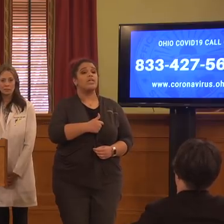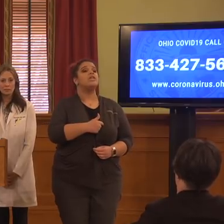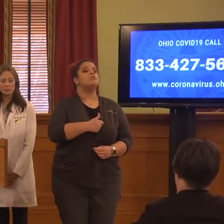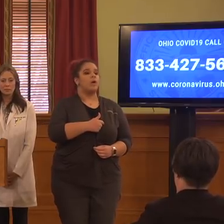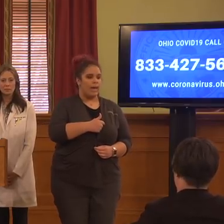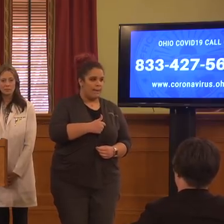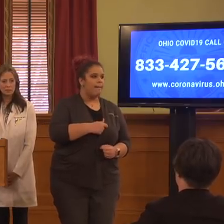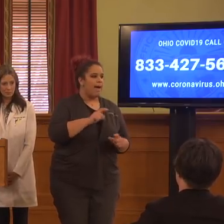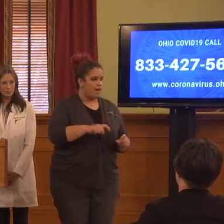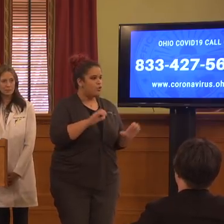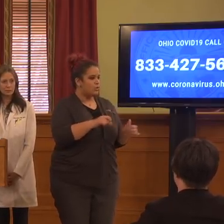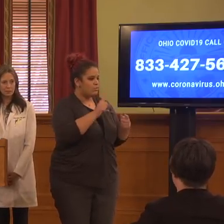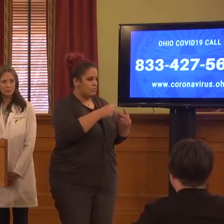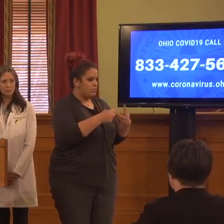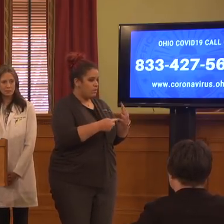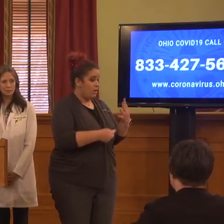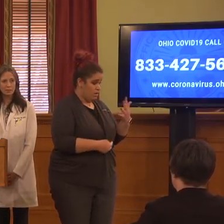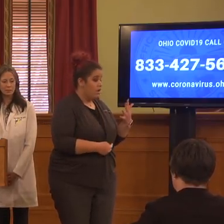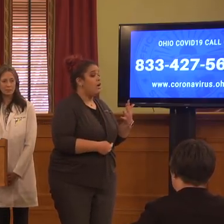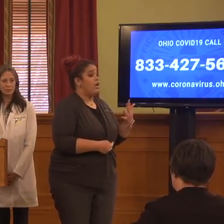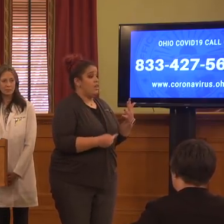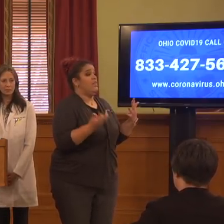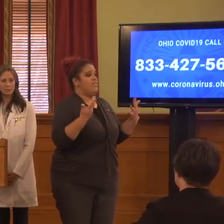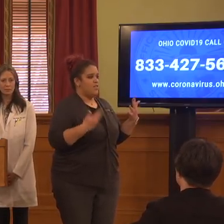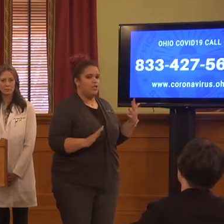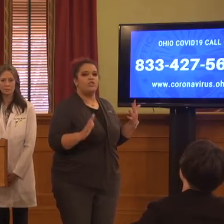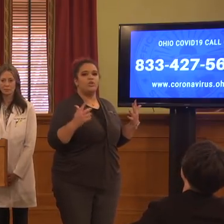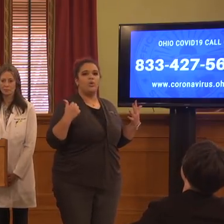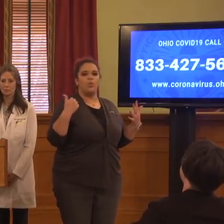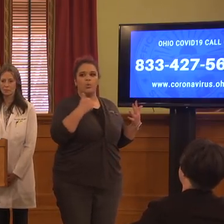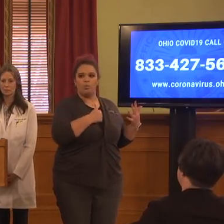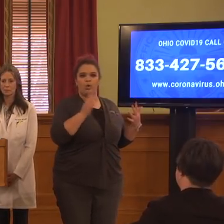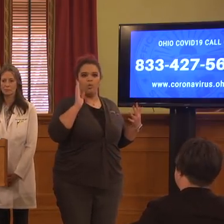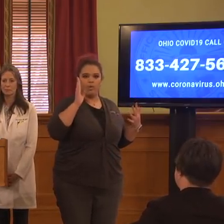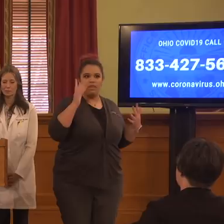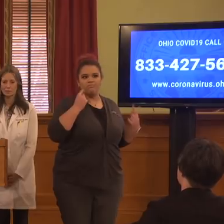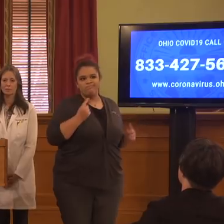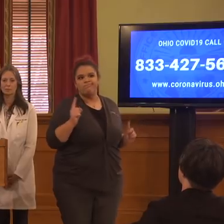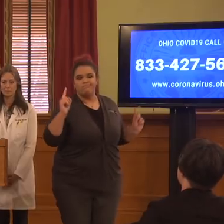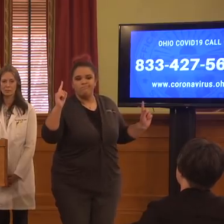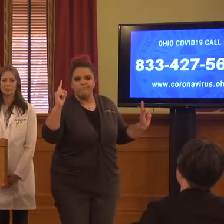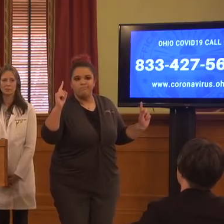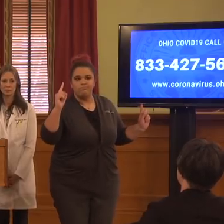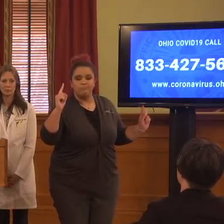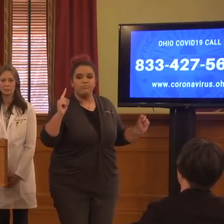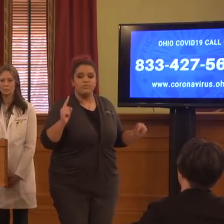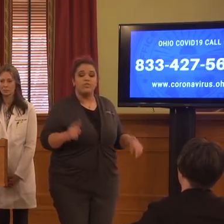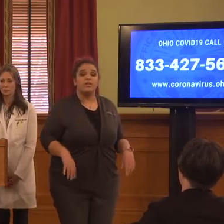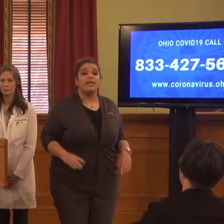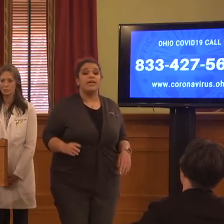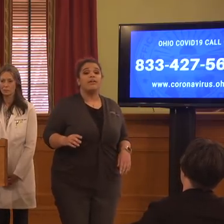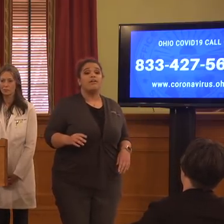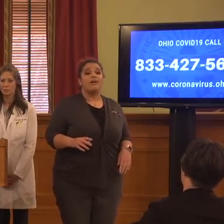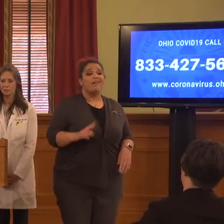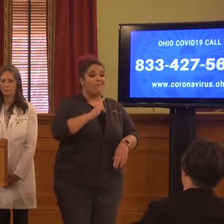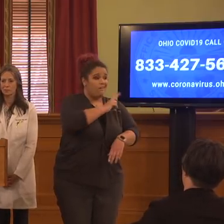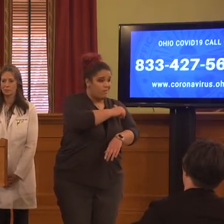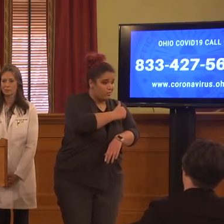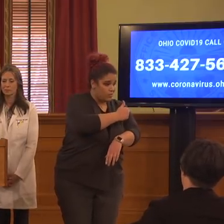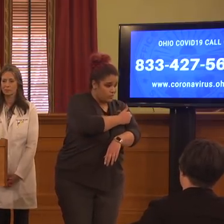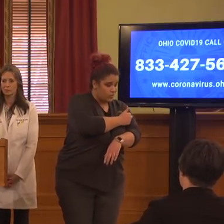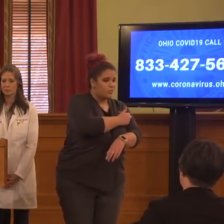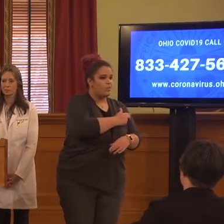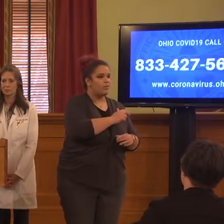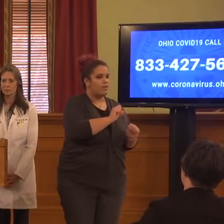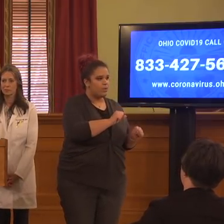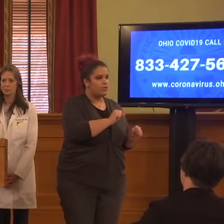And we will be able to have our hospitals that will be able to function correctly and our medical folks, but